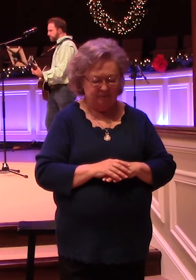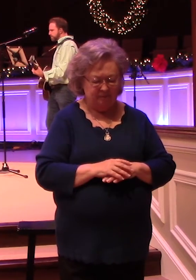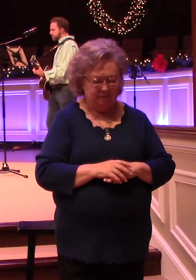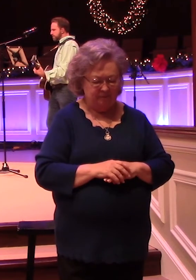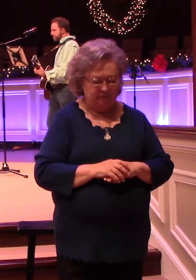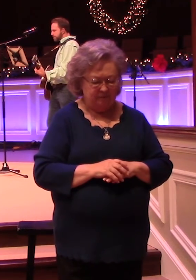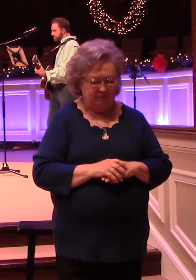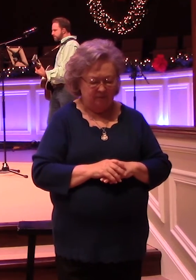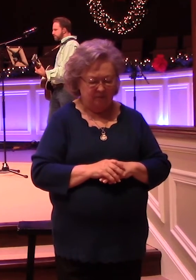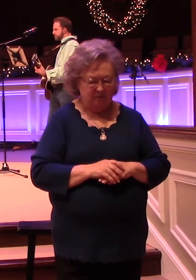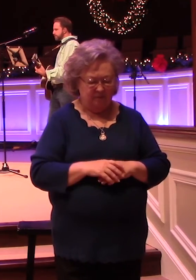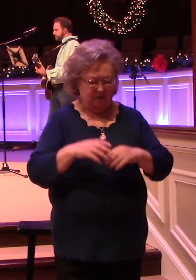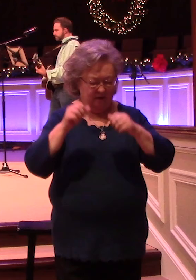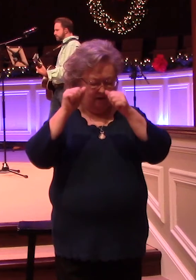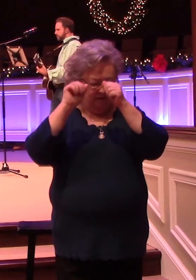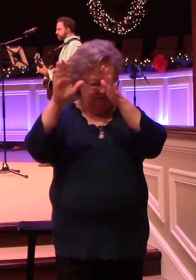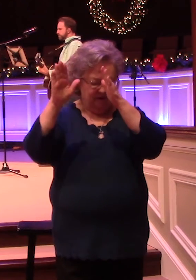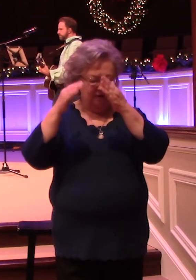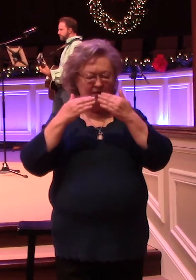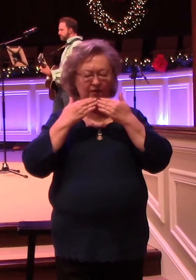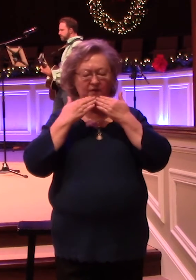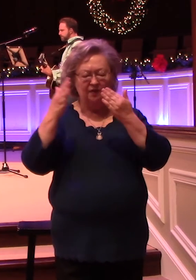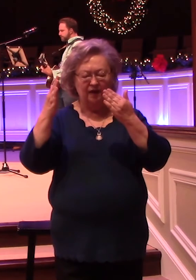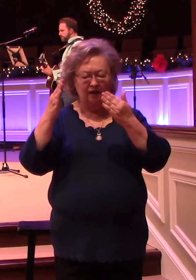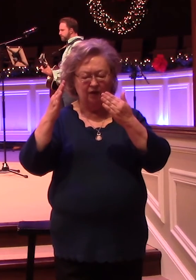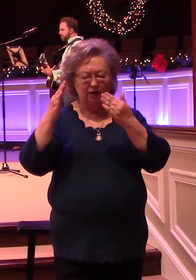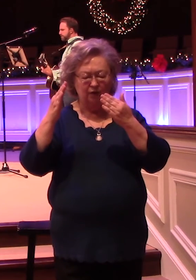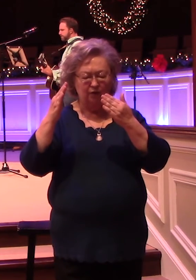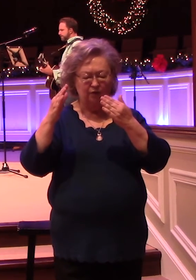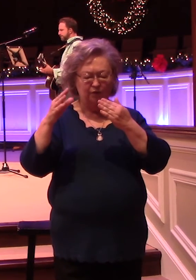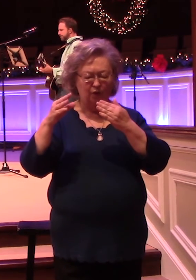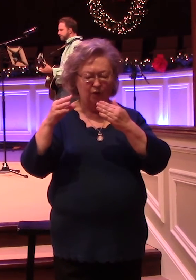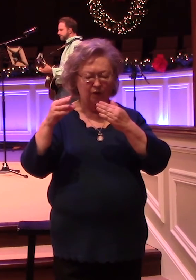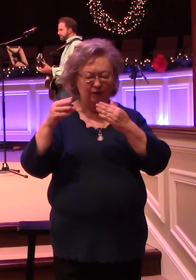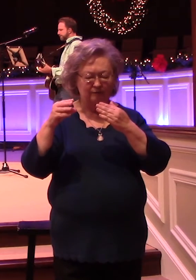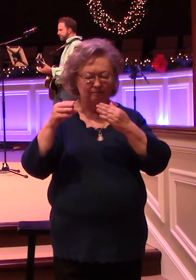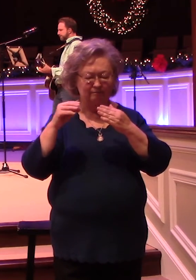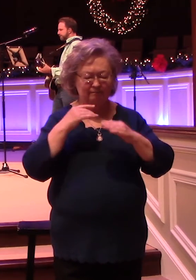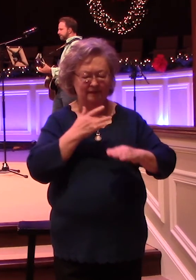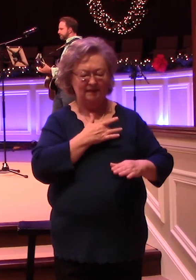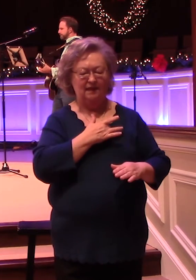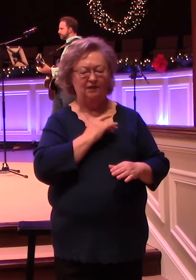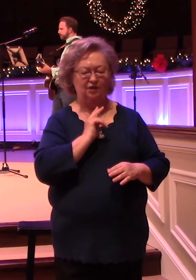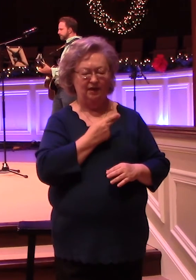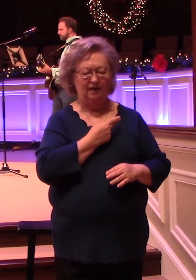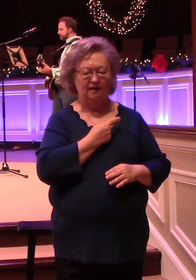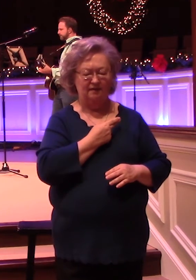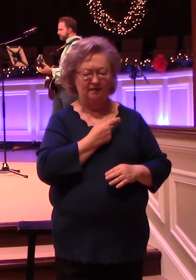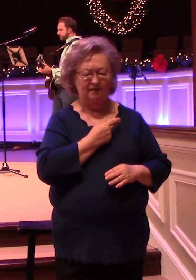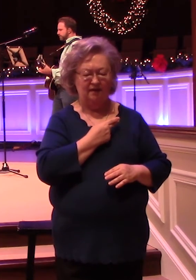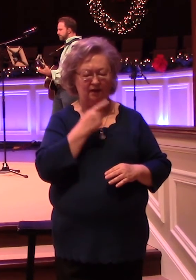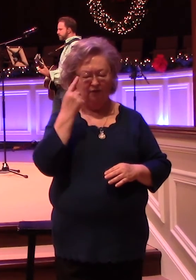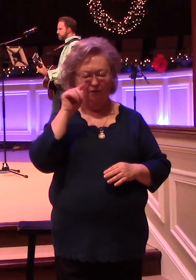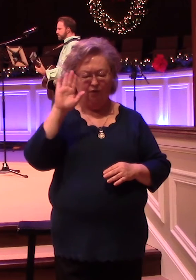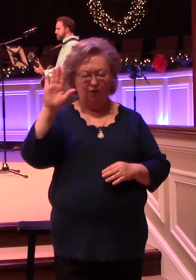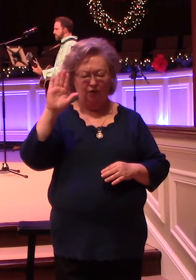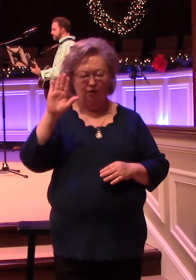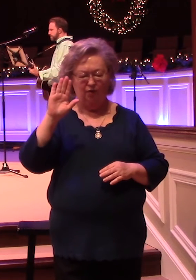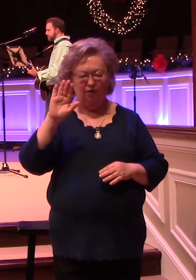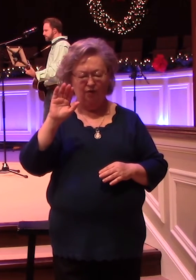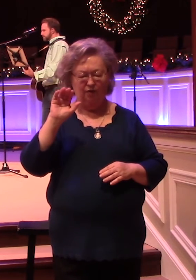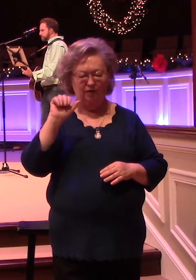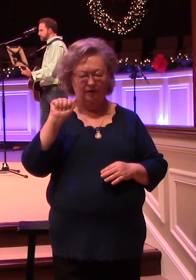Father, I thank You for moving in us today. I thank You for Your agape love in my life. Stir us to fresh